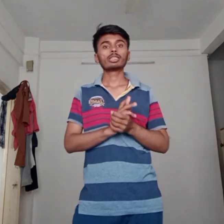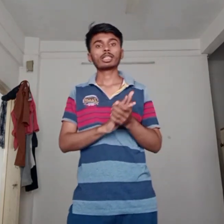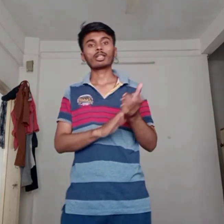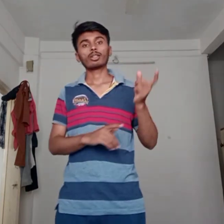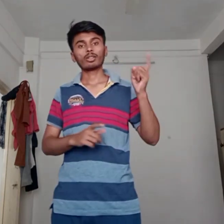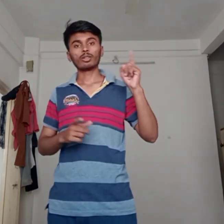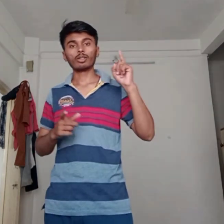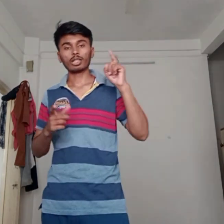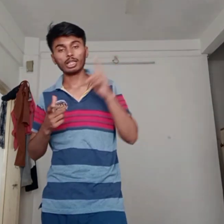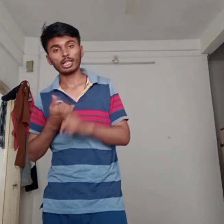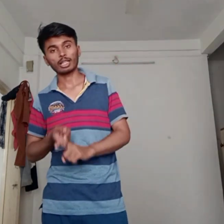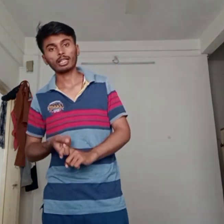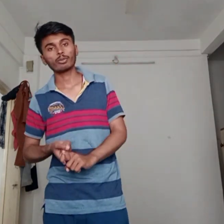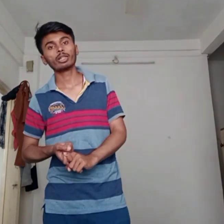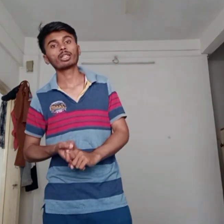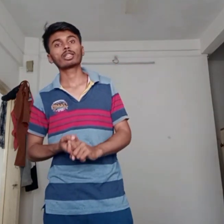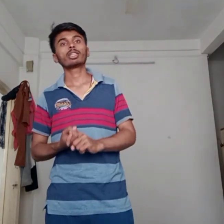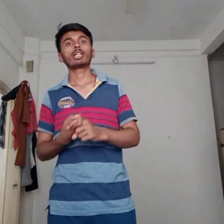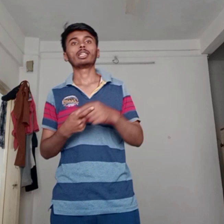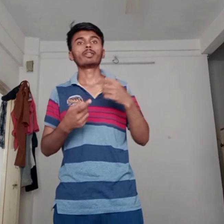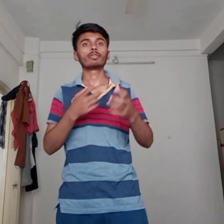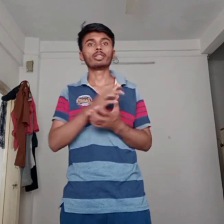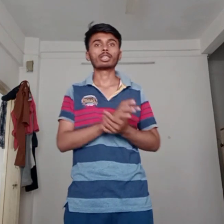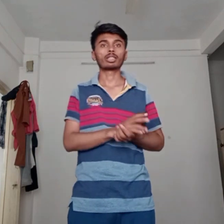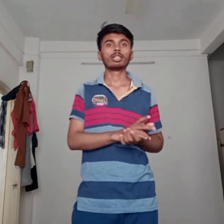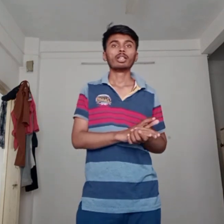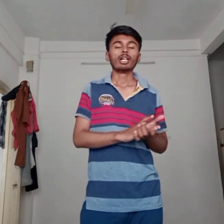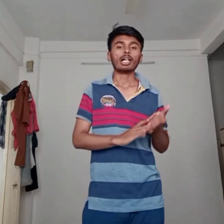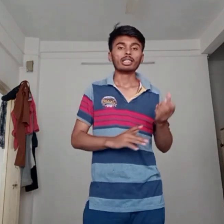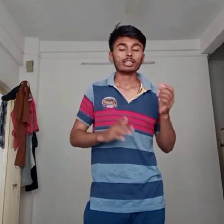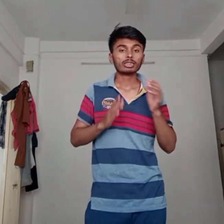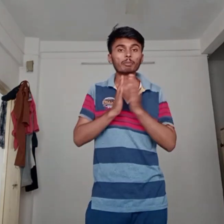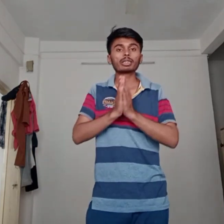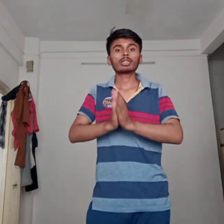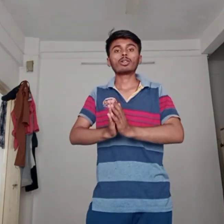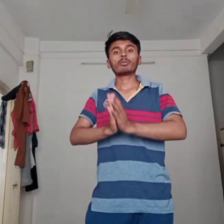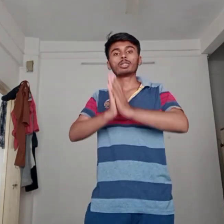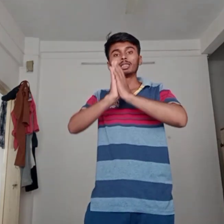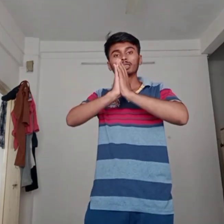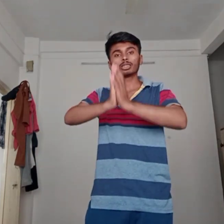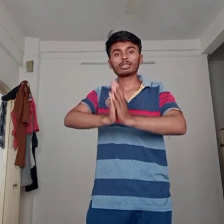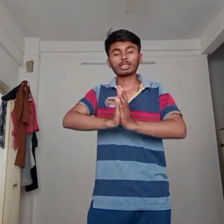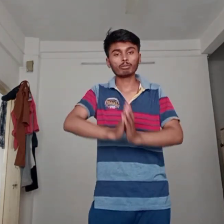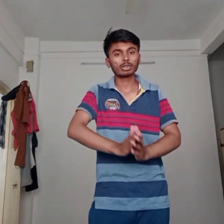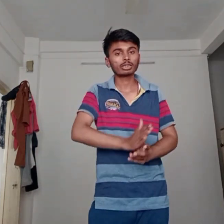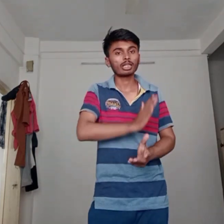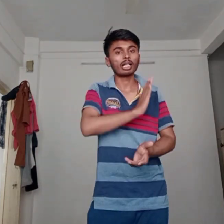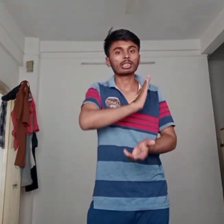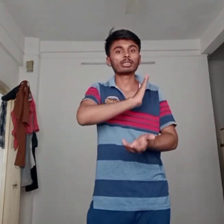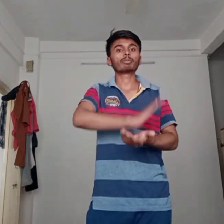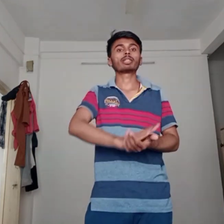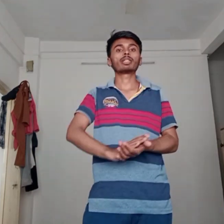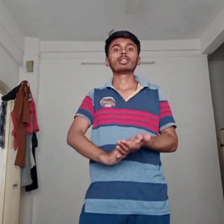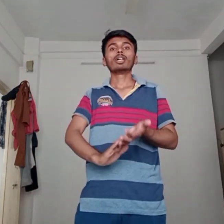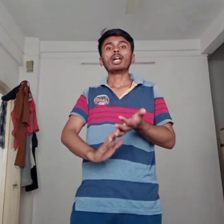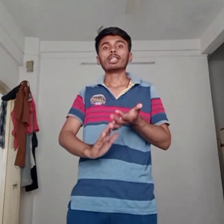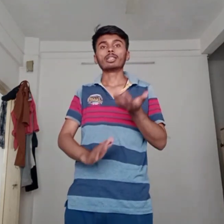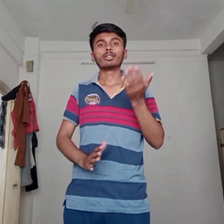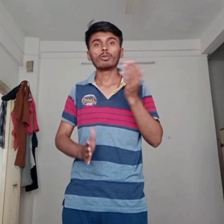are right ventricle and left ventricle, and the separation of these chambers are separated, and the walls